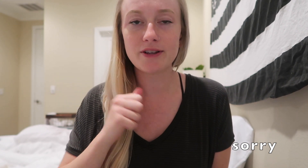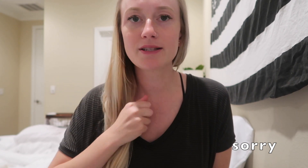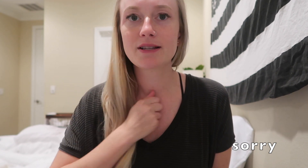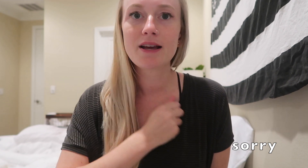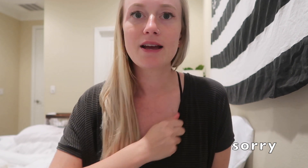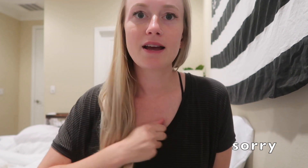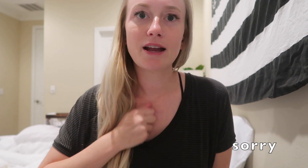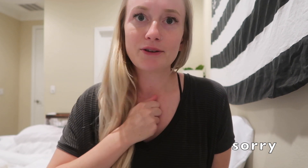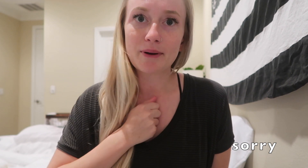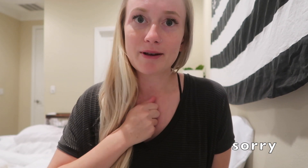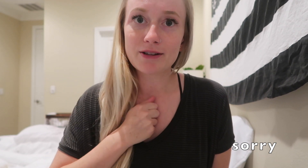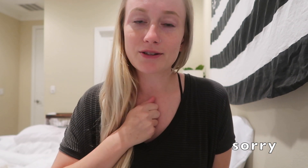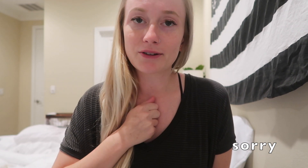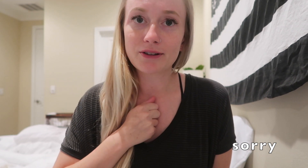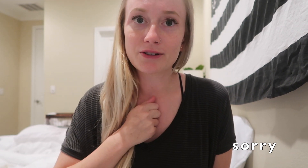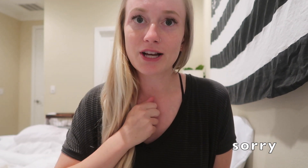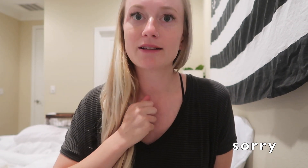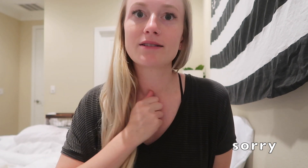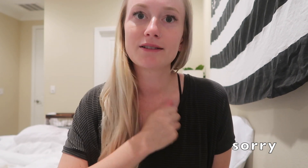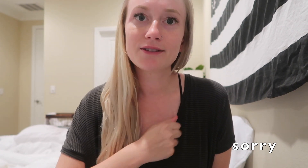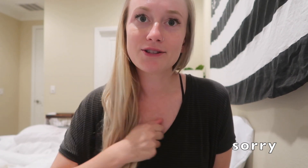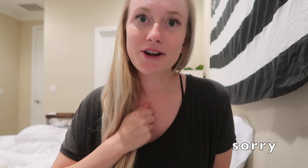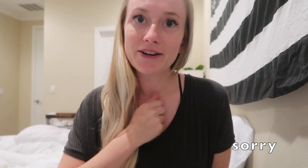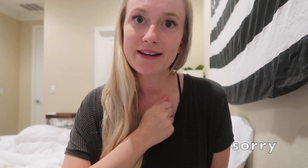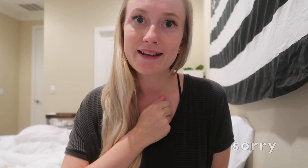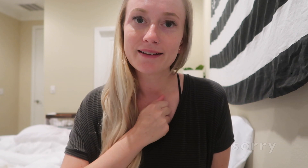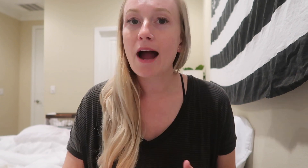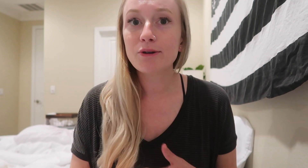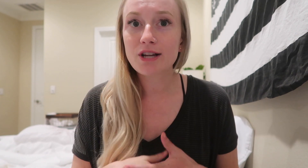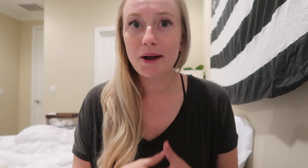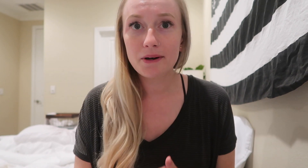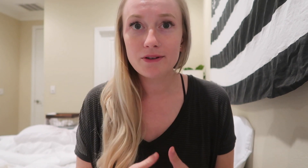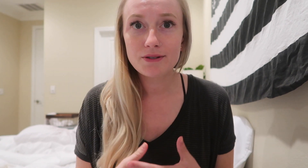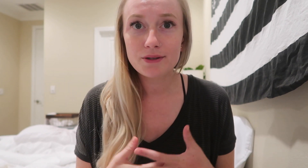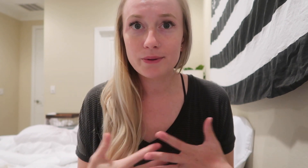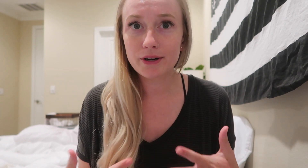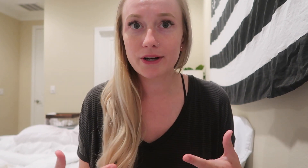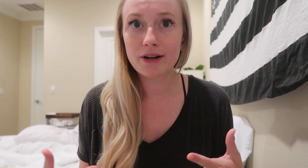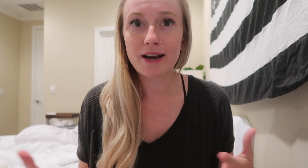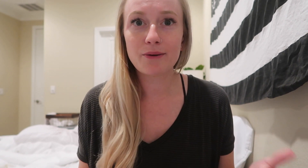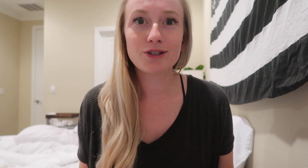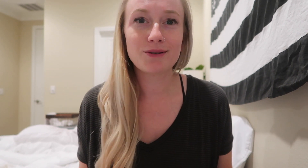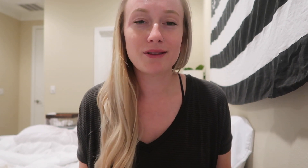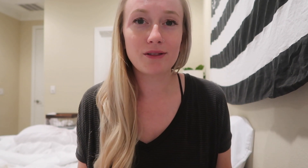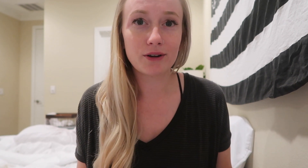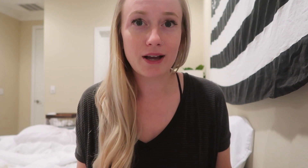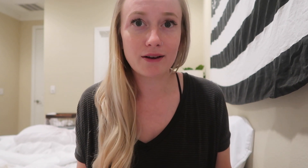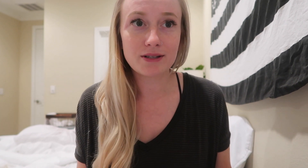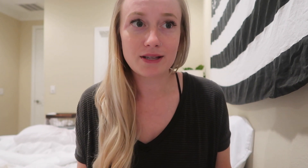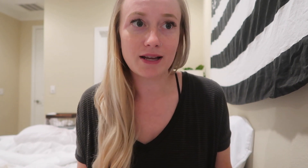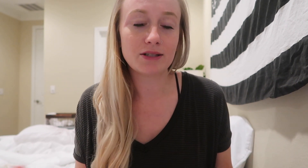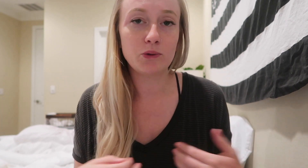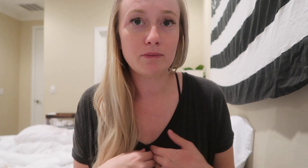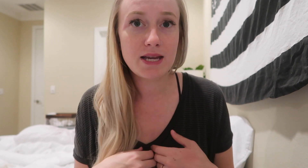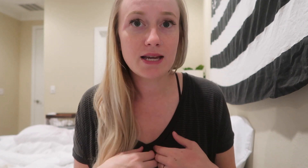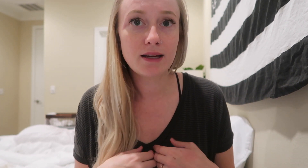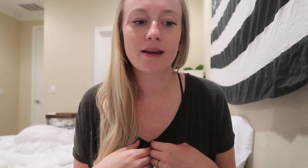fist and you rub it in a circle on your chest. Sorry. I wish I would have used this with her, and I wish she would learn how to say it to me. I